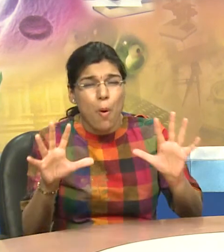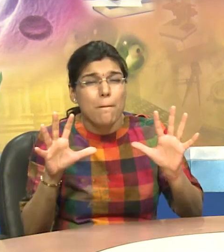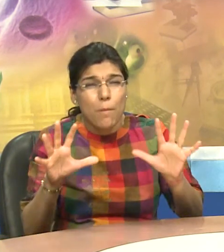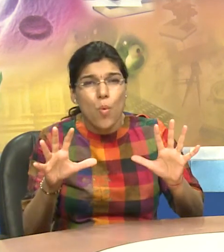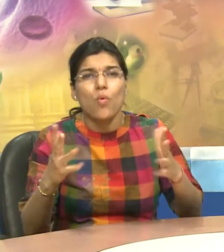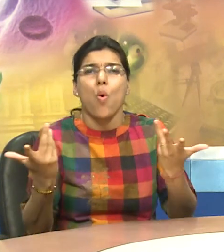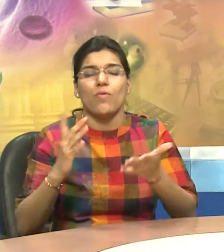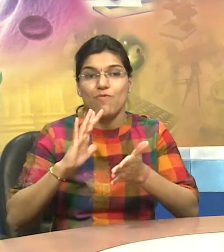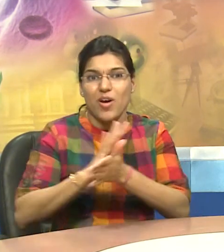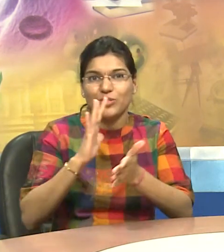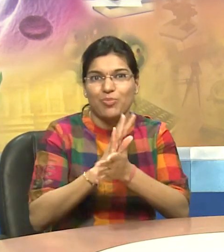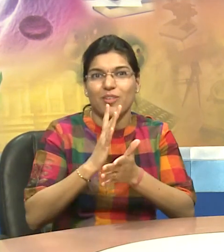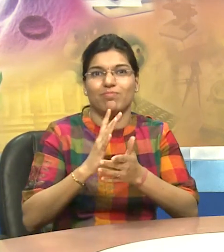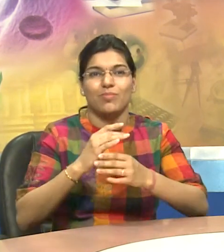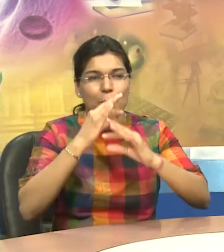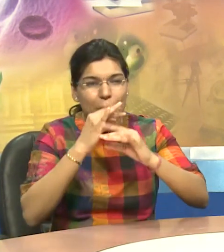we should not use speakers.